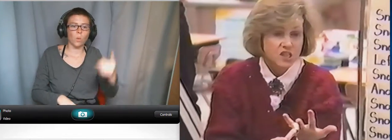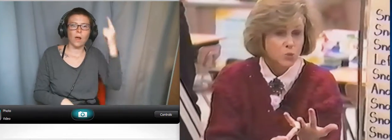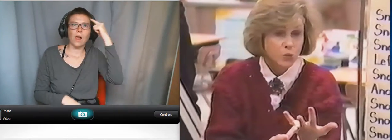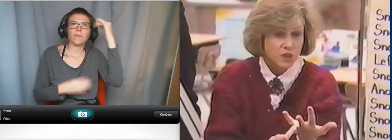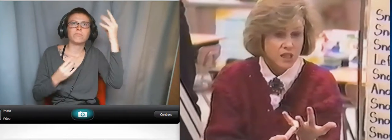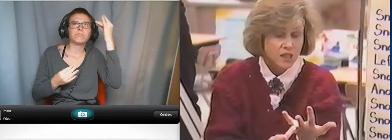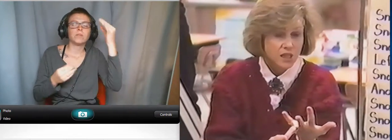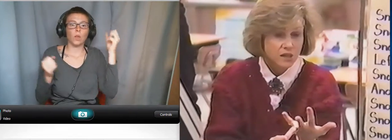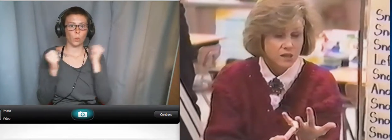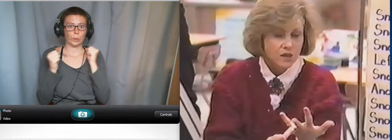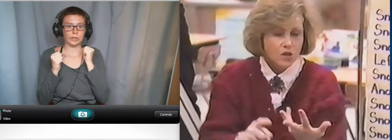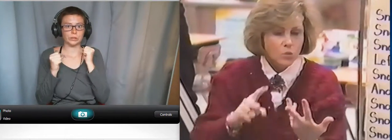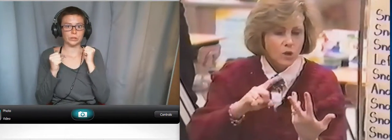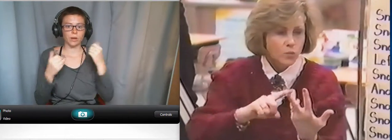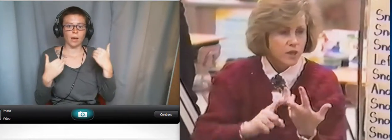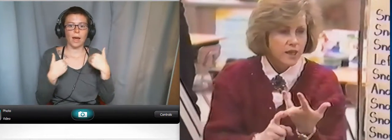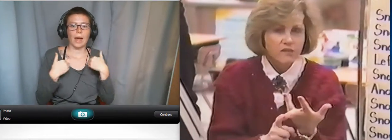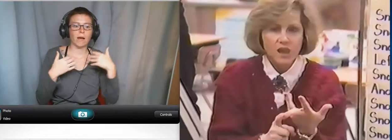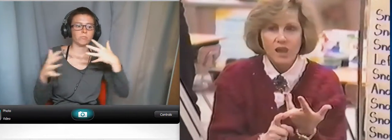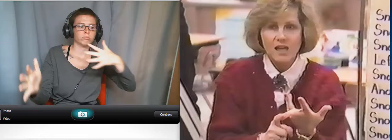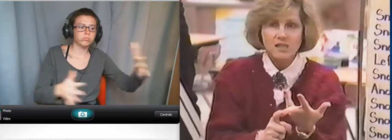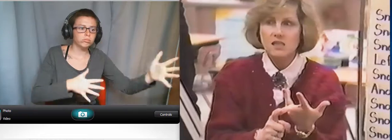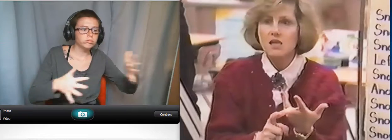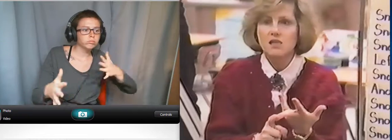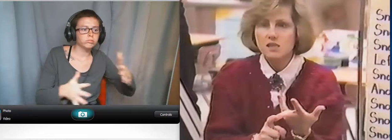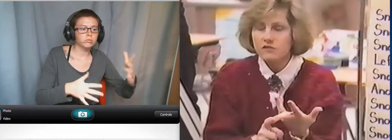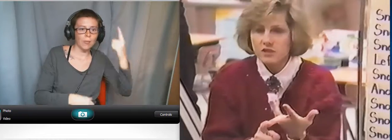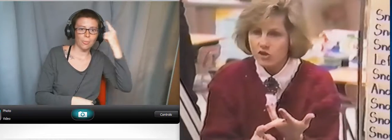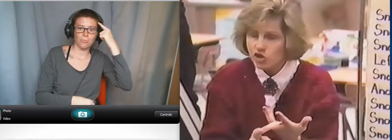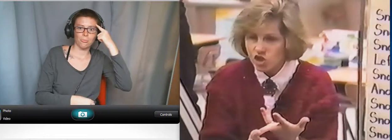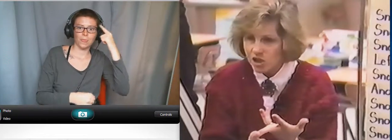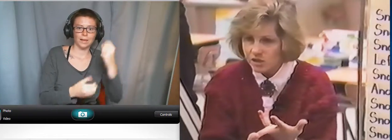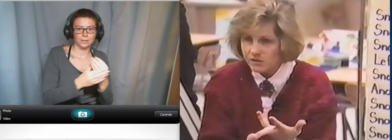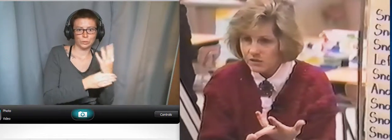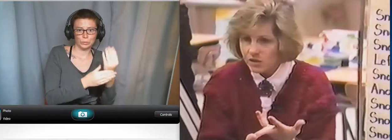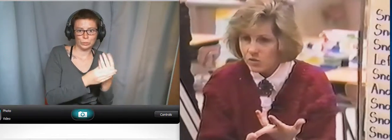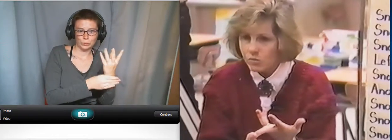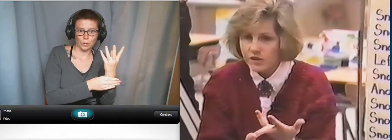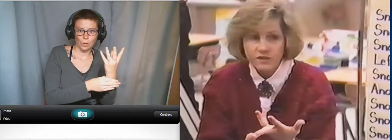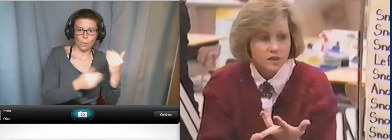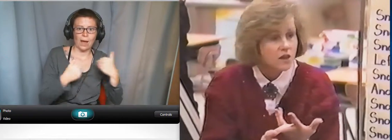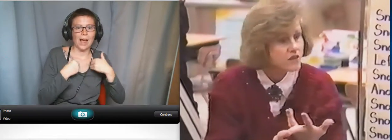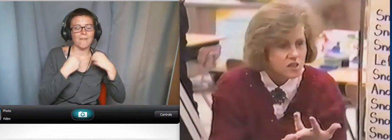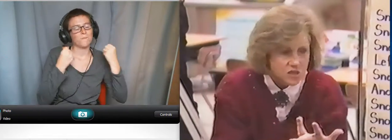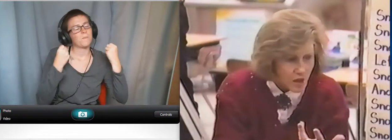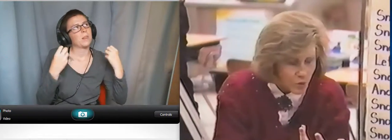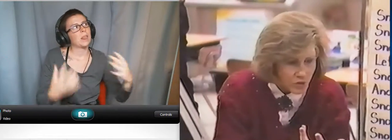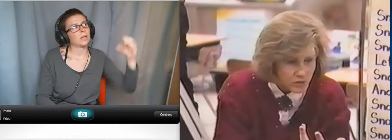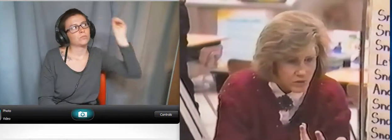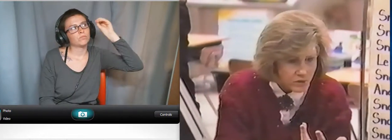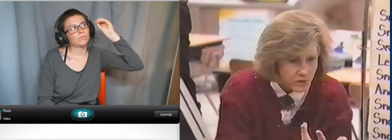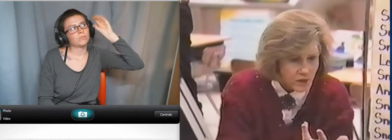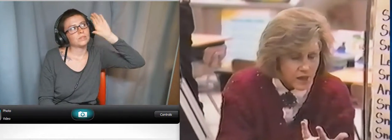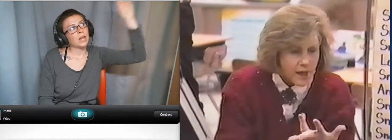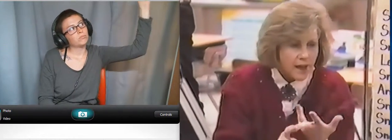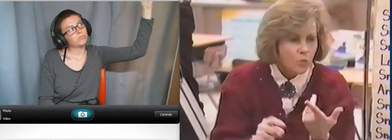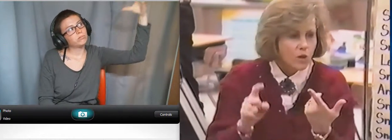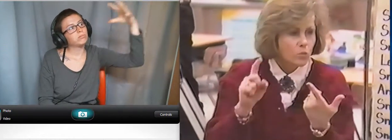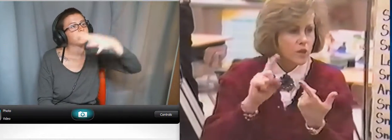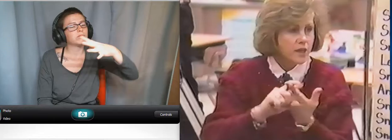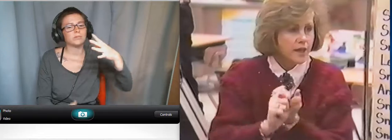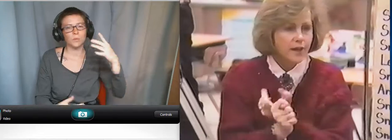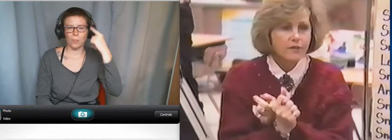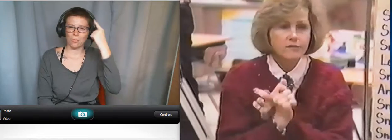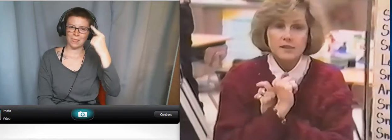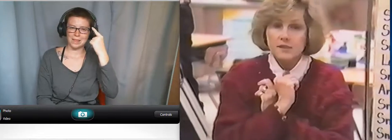think of spring. When we have lots and lots of sunshine, we think of summer.